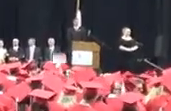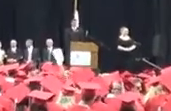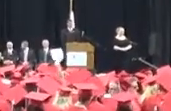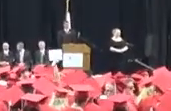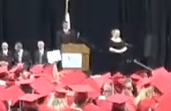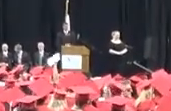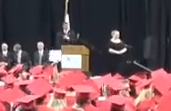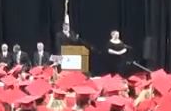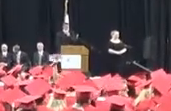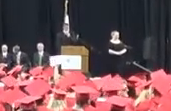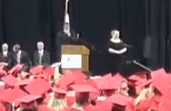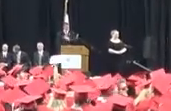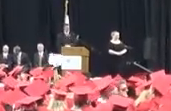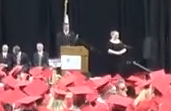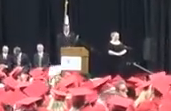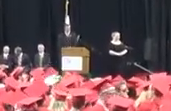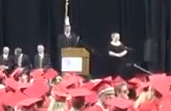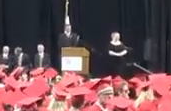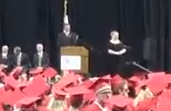Nobody like repeats